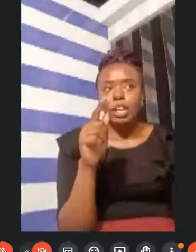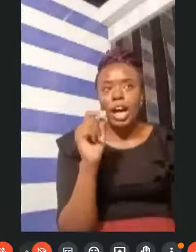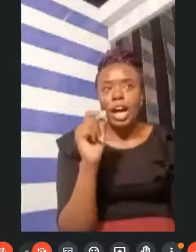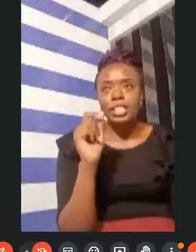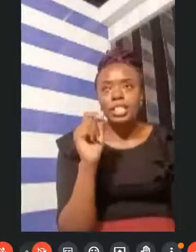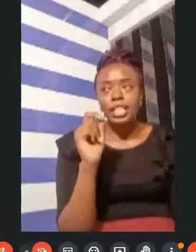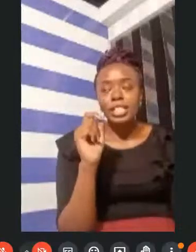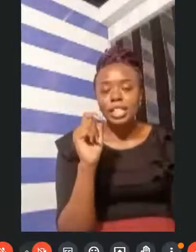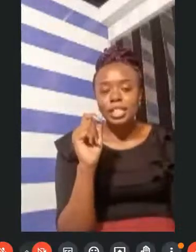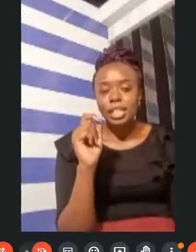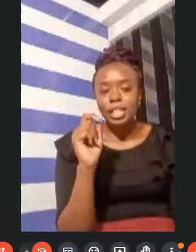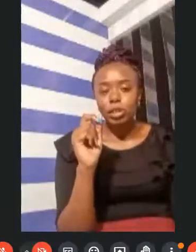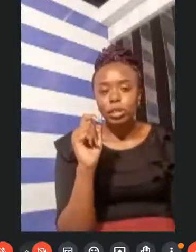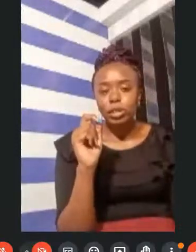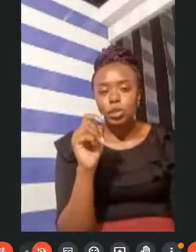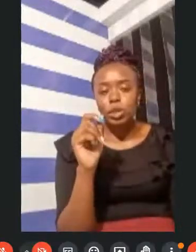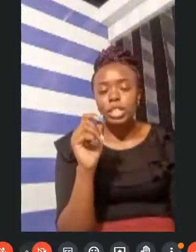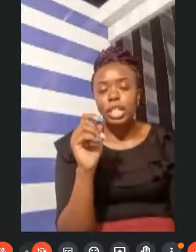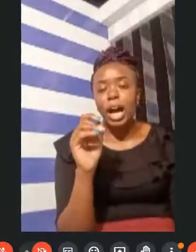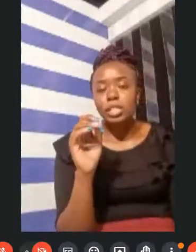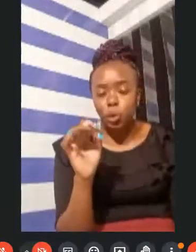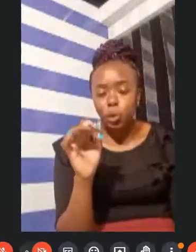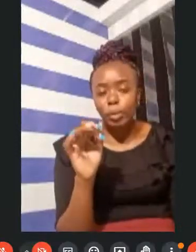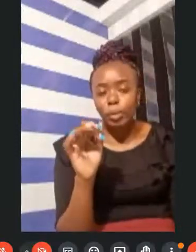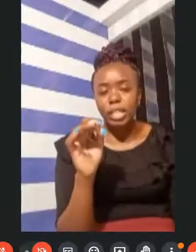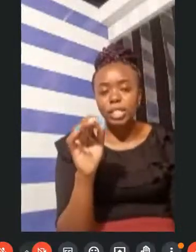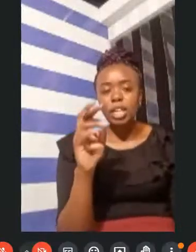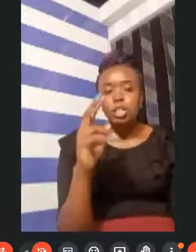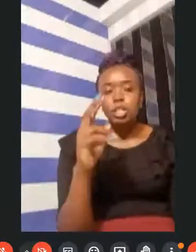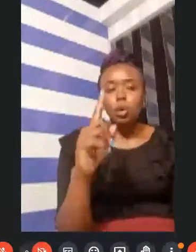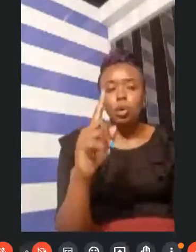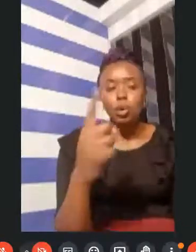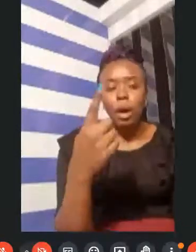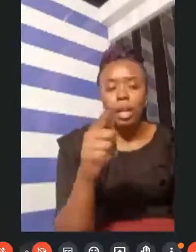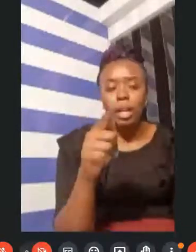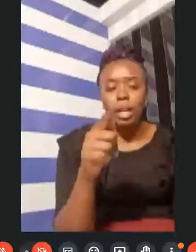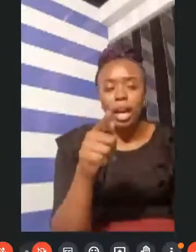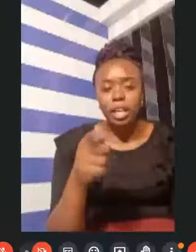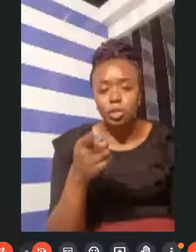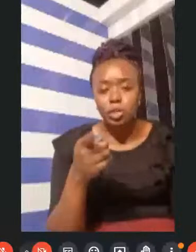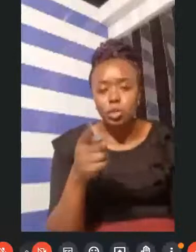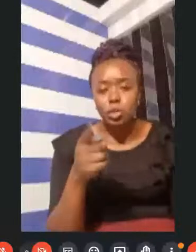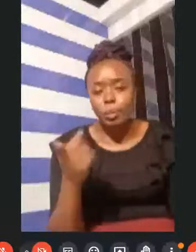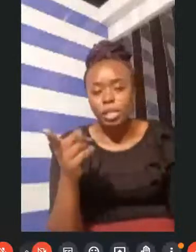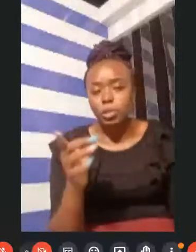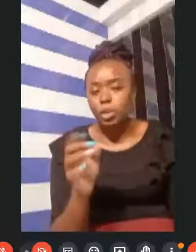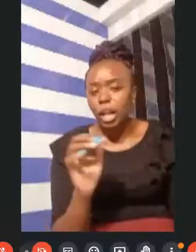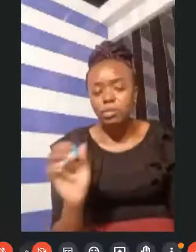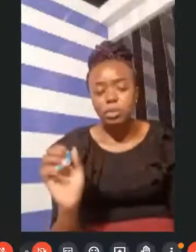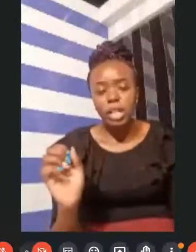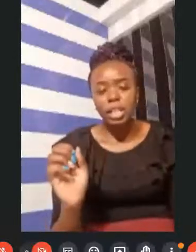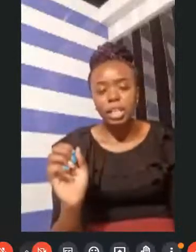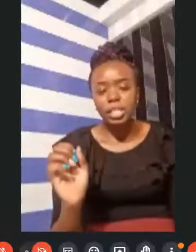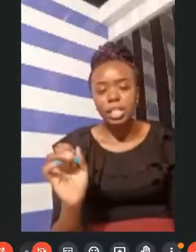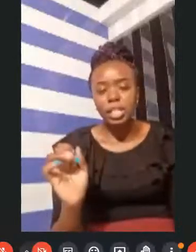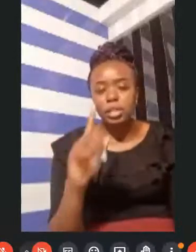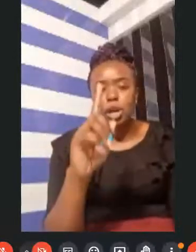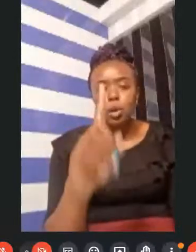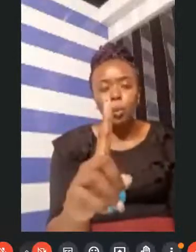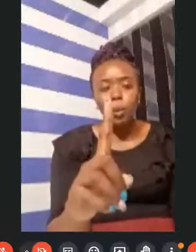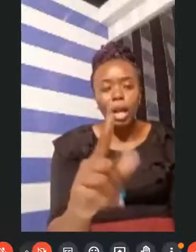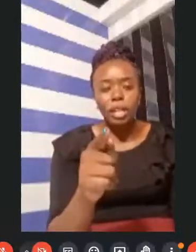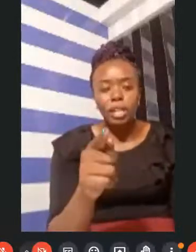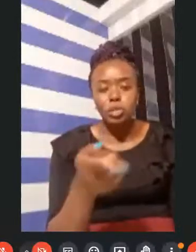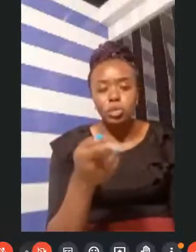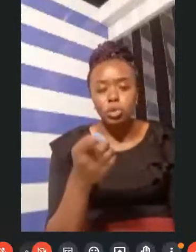A million has 6 zeros, so it has 2 commas. So 1 and 2 commas. You don't have to sign the